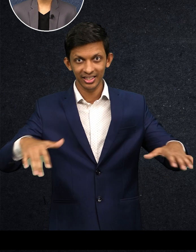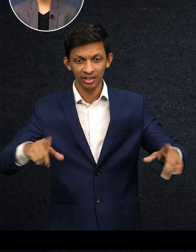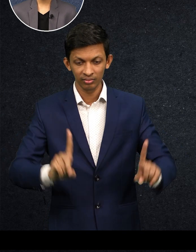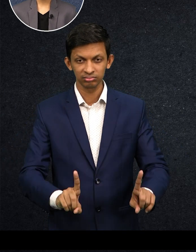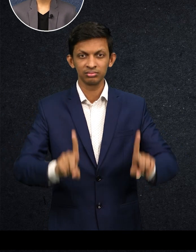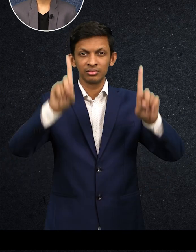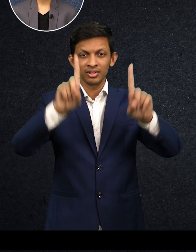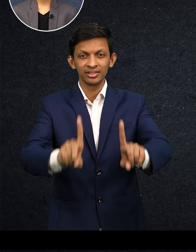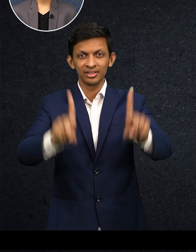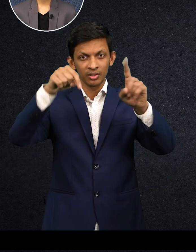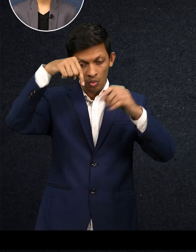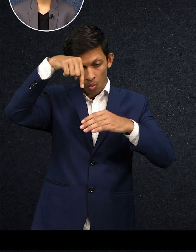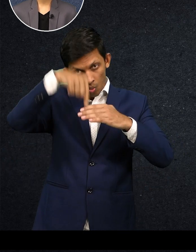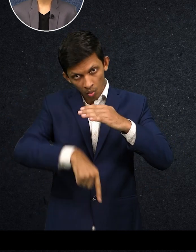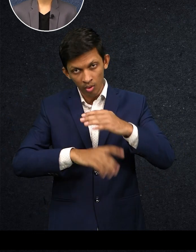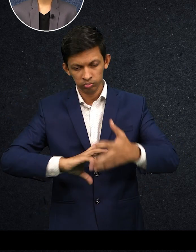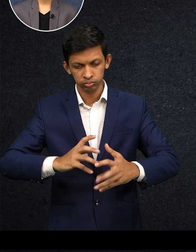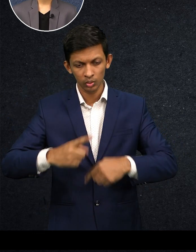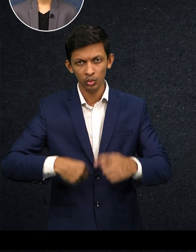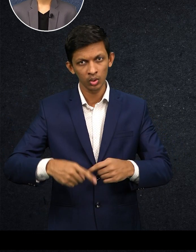tidal energy,